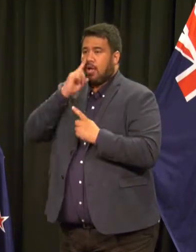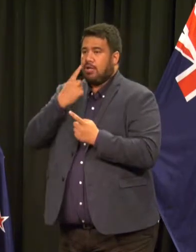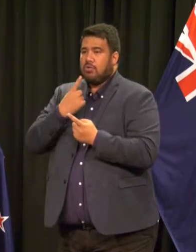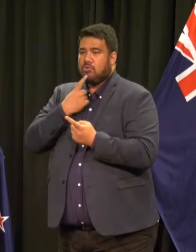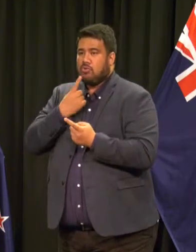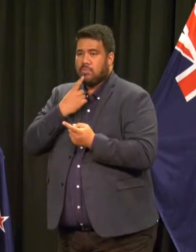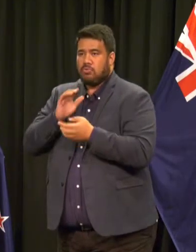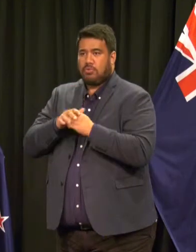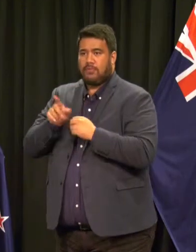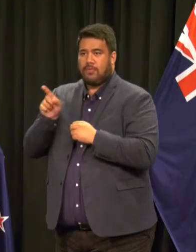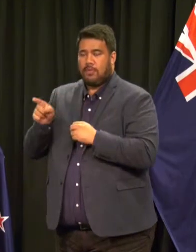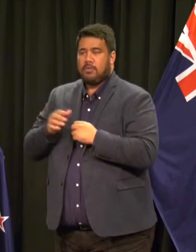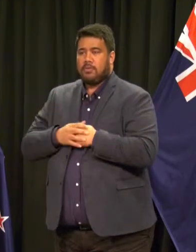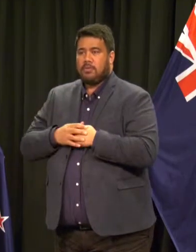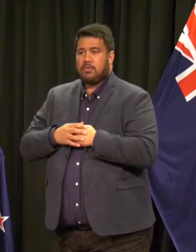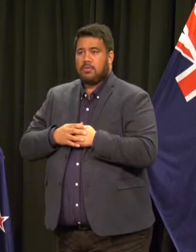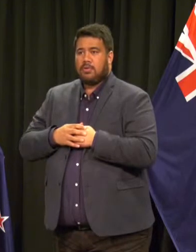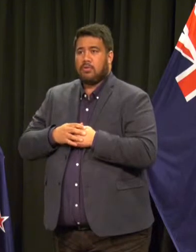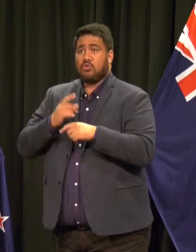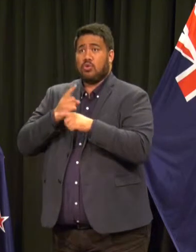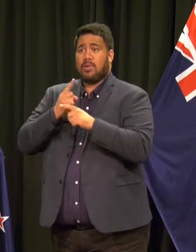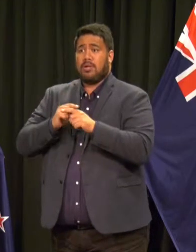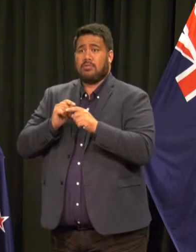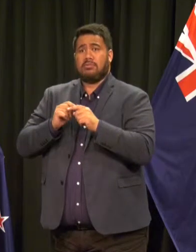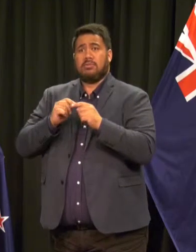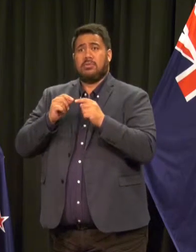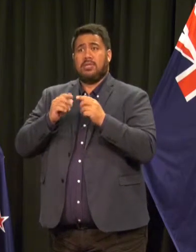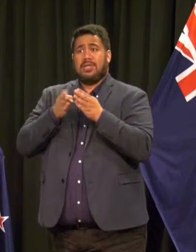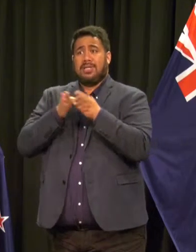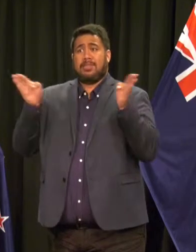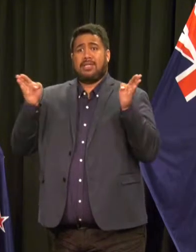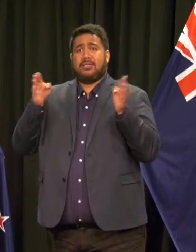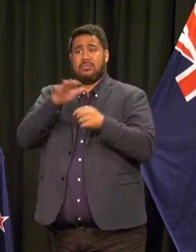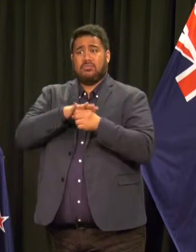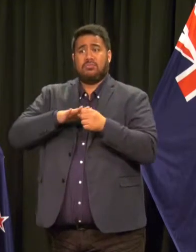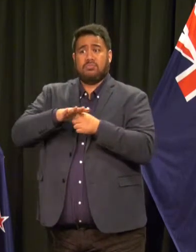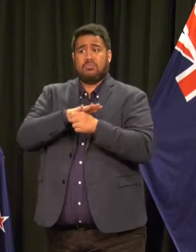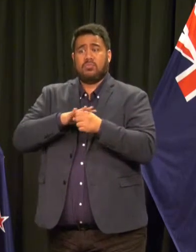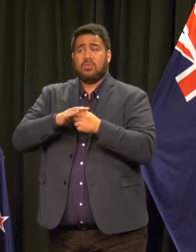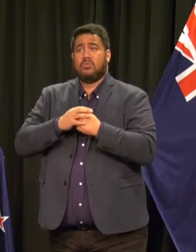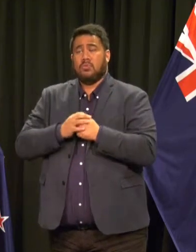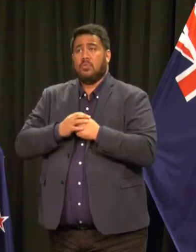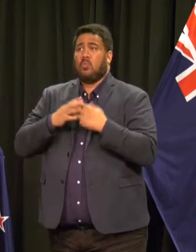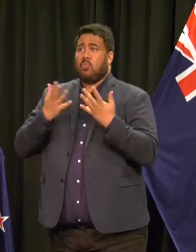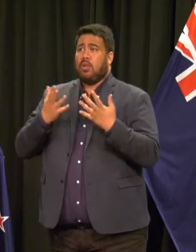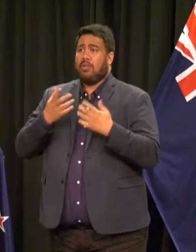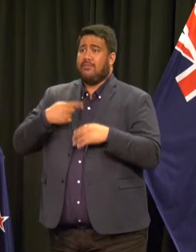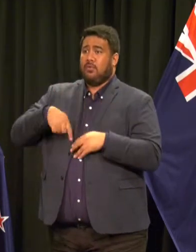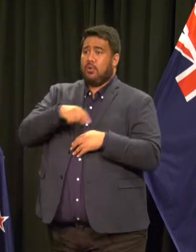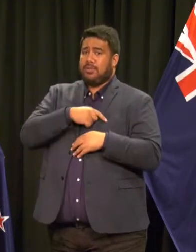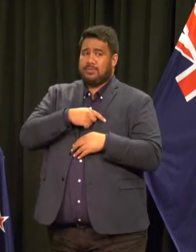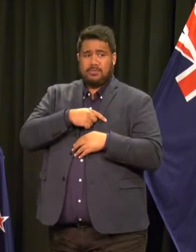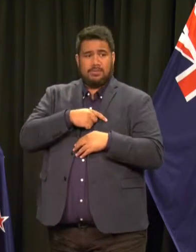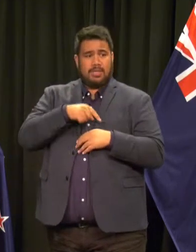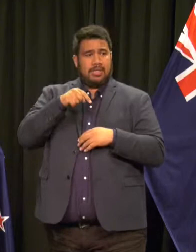respect. But on the larger picture, it just makes, for those who believe in